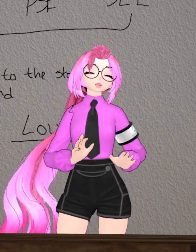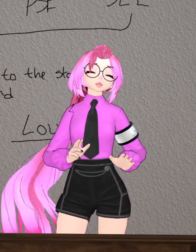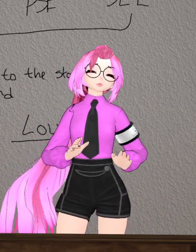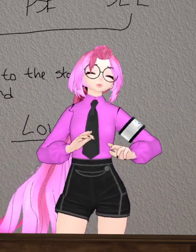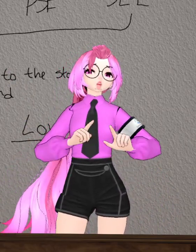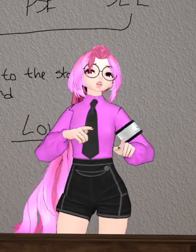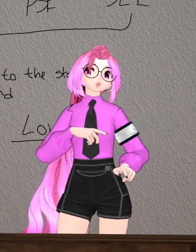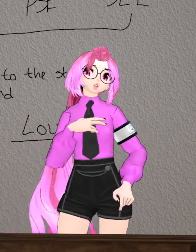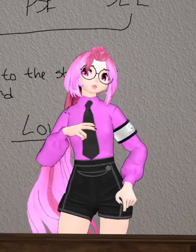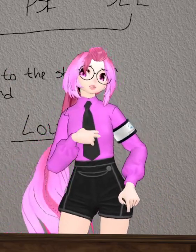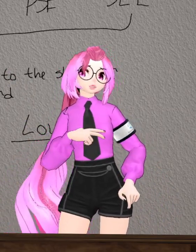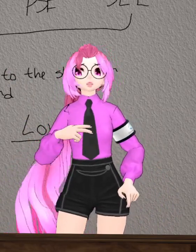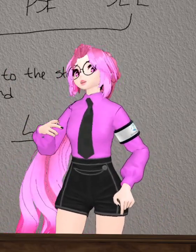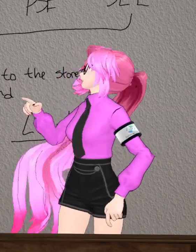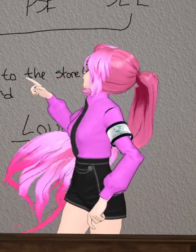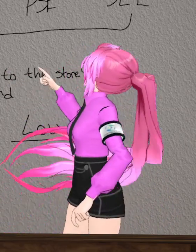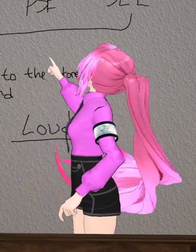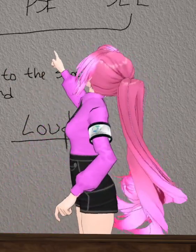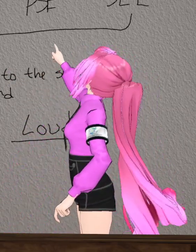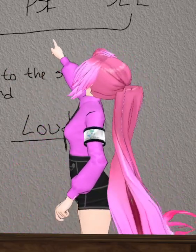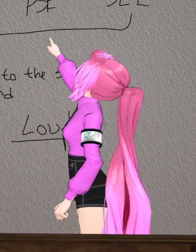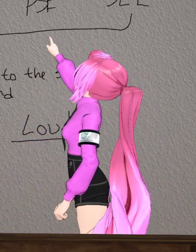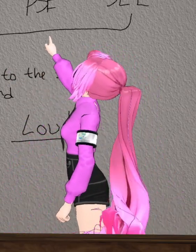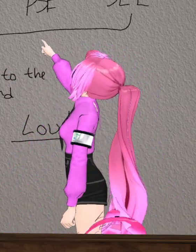that. But personally, I signed